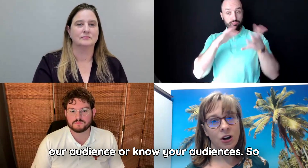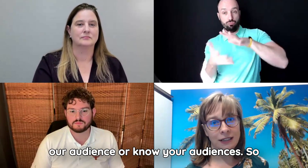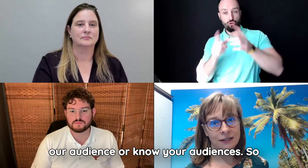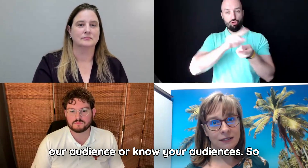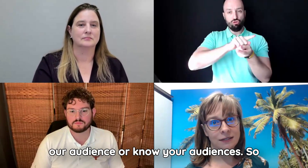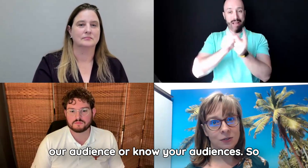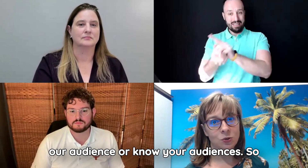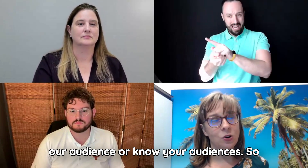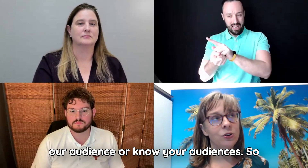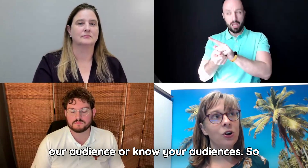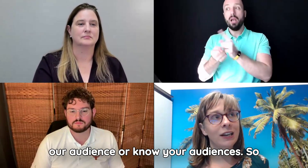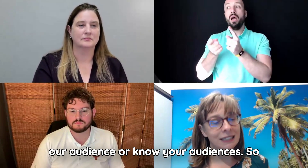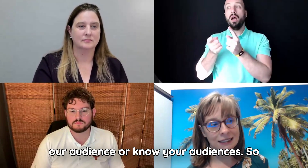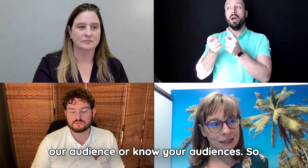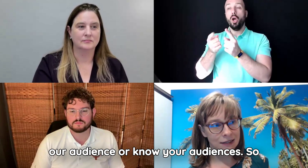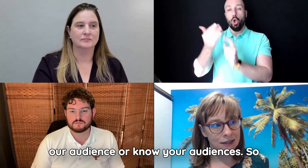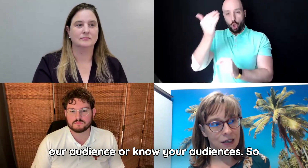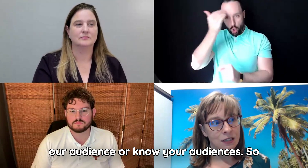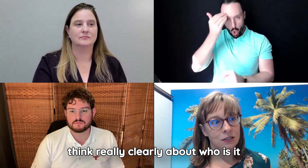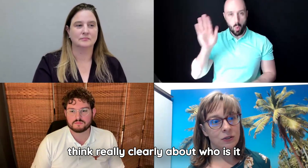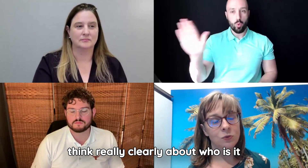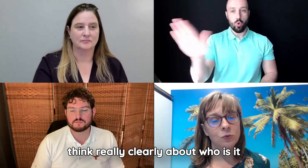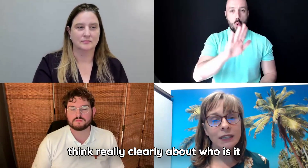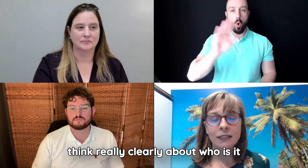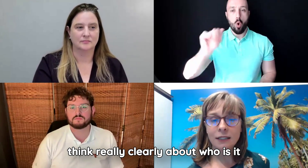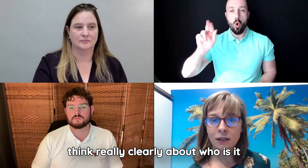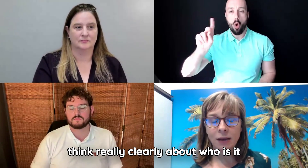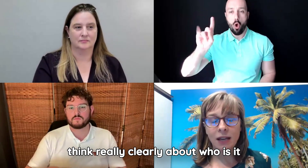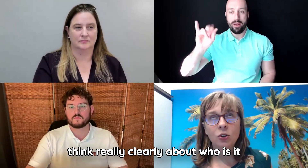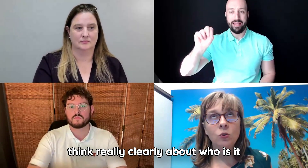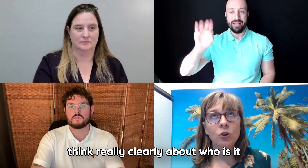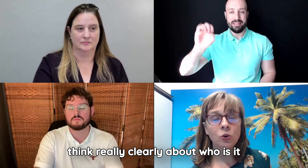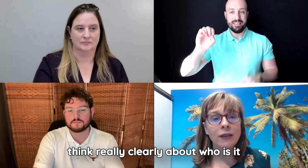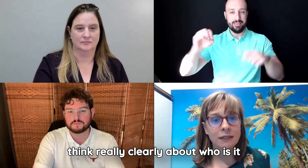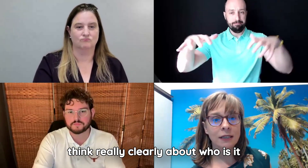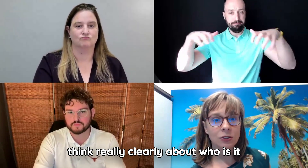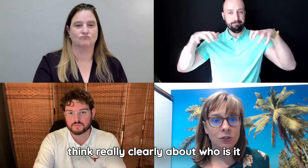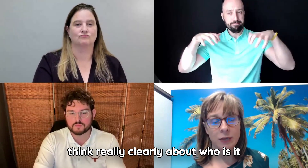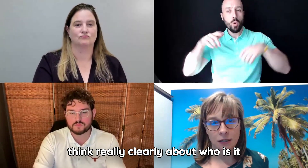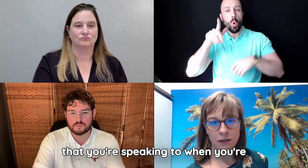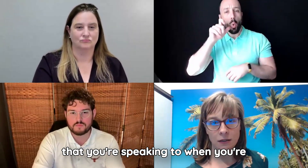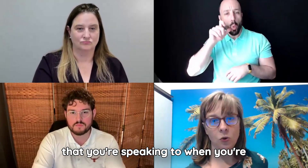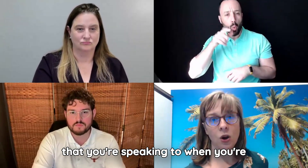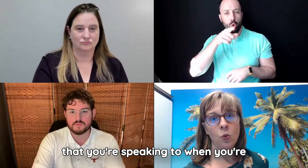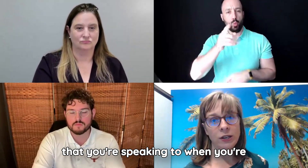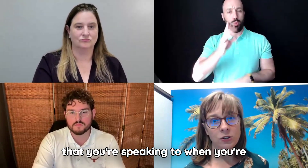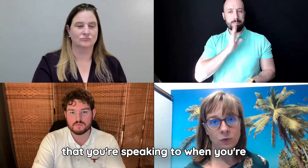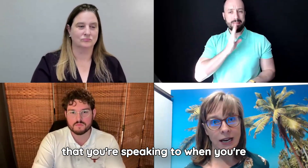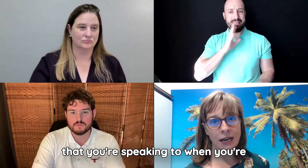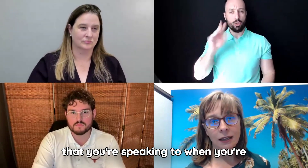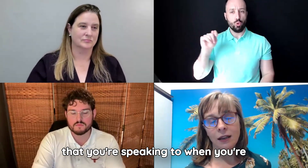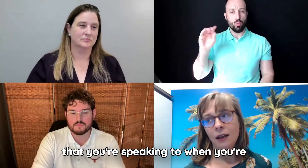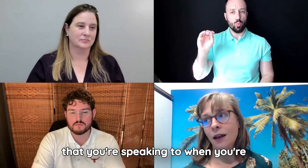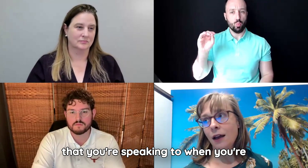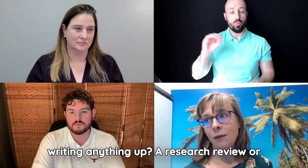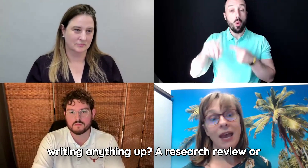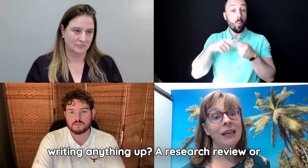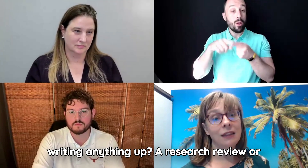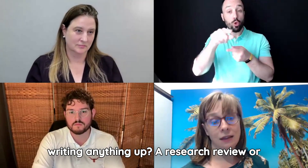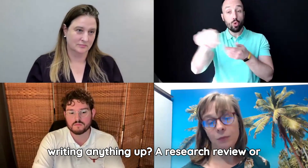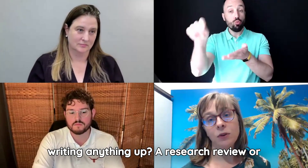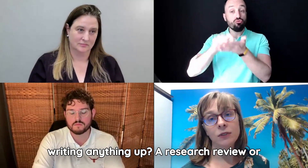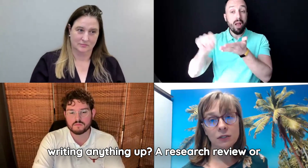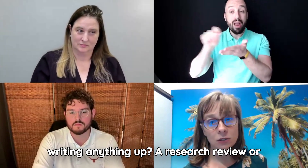know your audience or know your audiences. So think really clearly about who is it that you're speaking to when you're writing